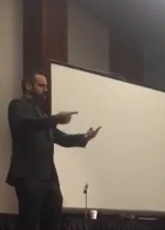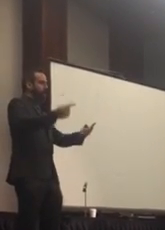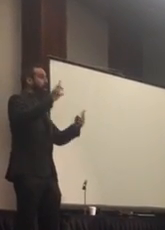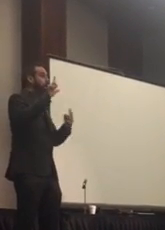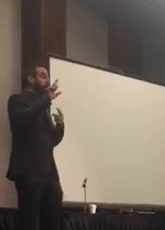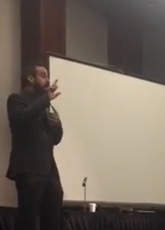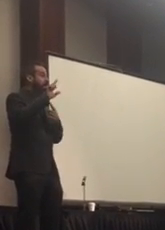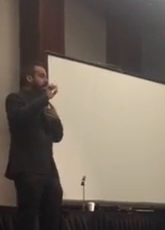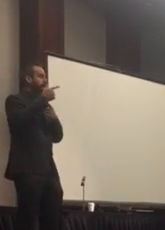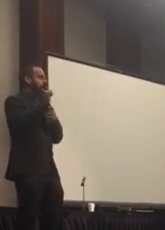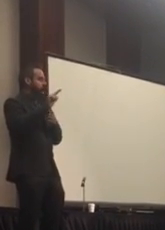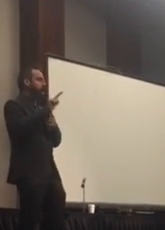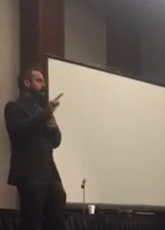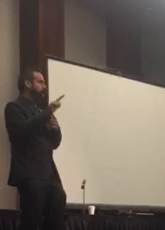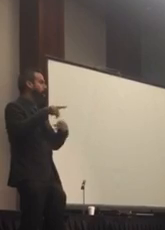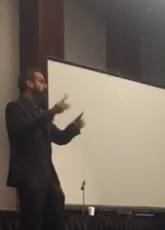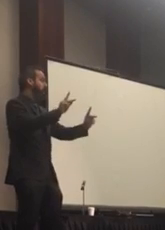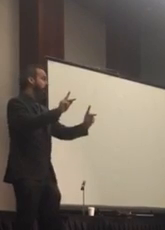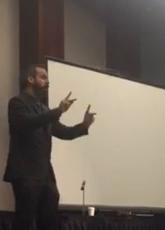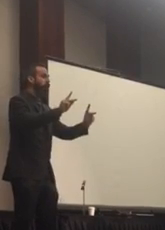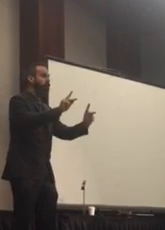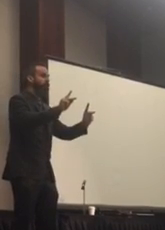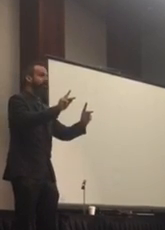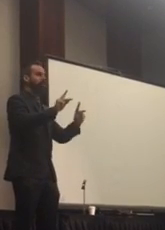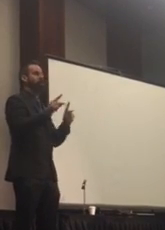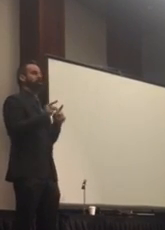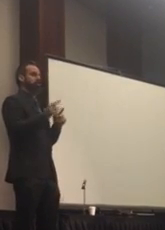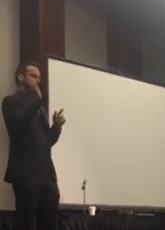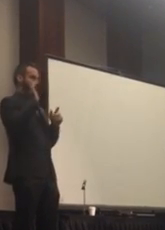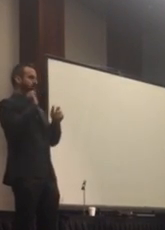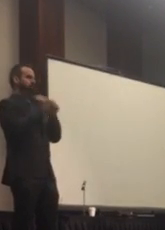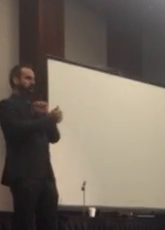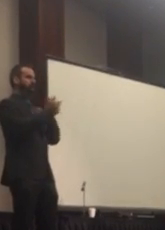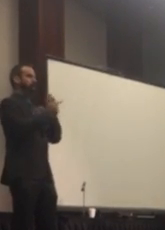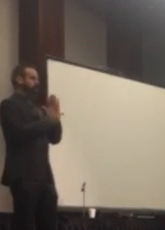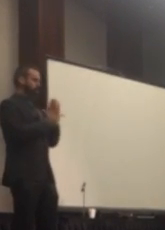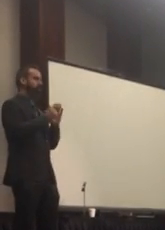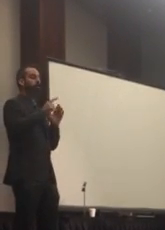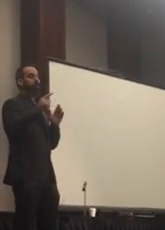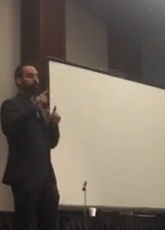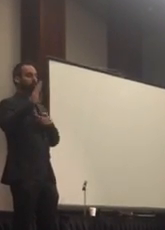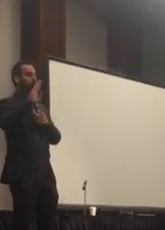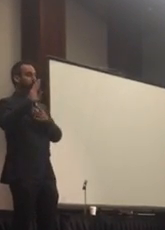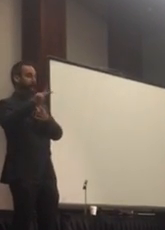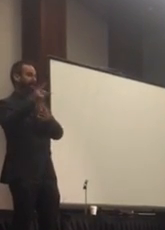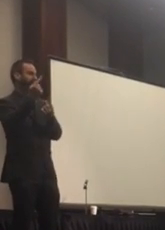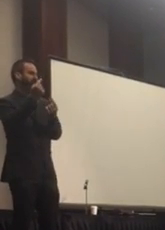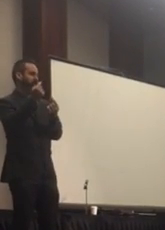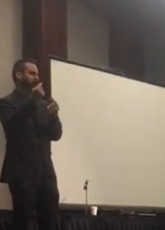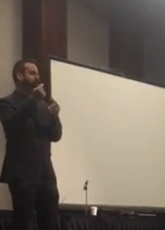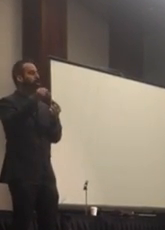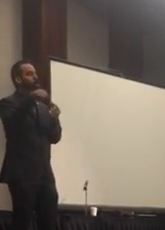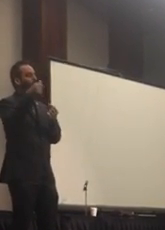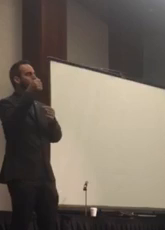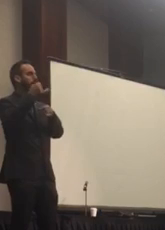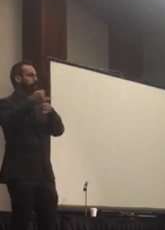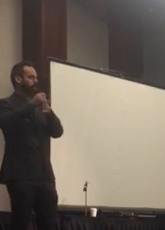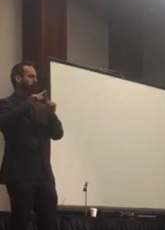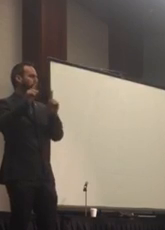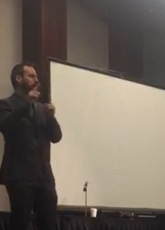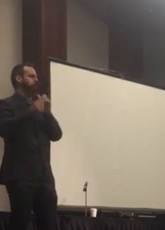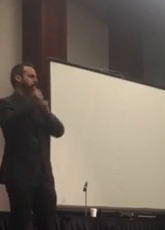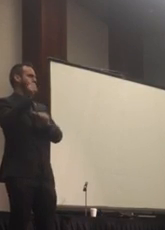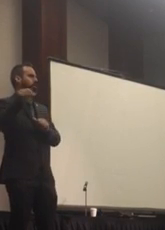was legal until 1968 when the Fair Housing Act was passed. Basically, it was a practice whereby banks and other lending institutions, but